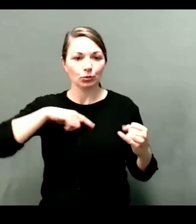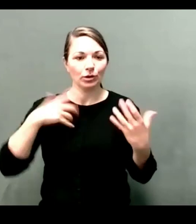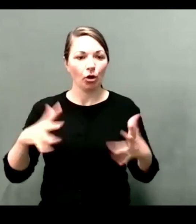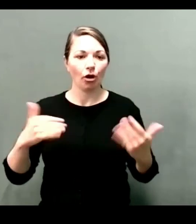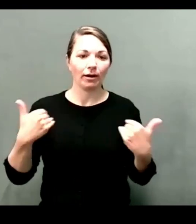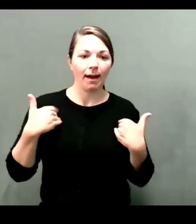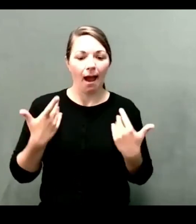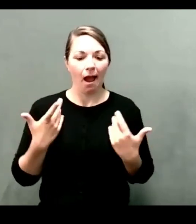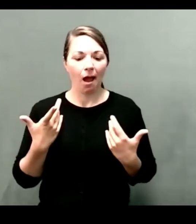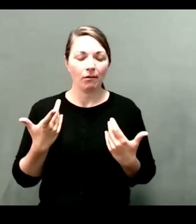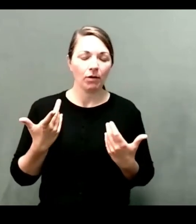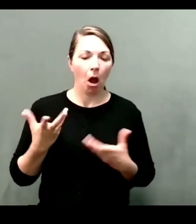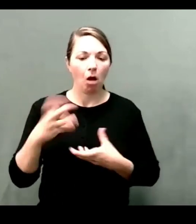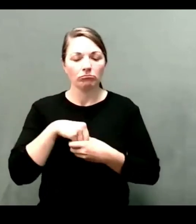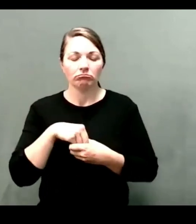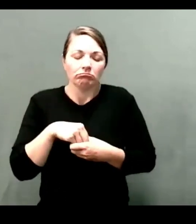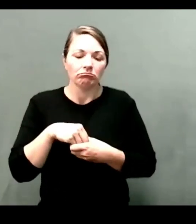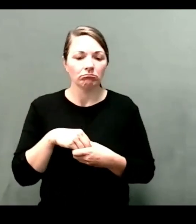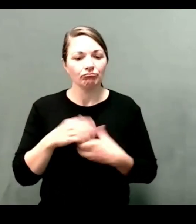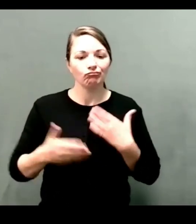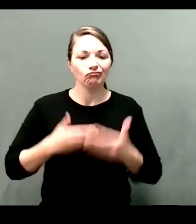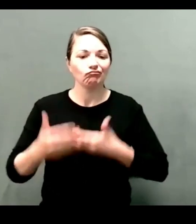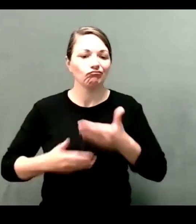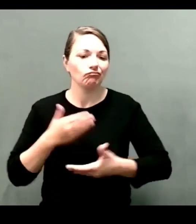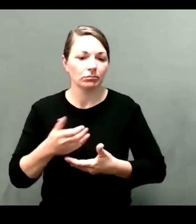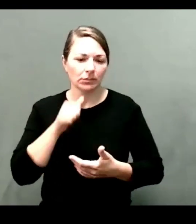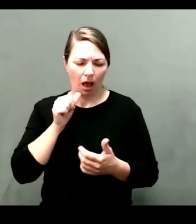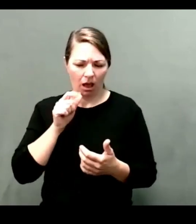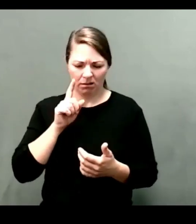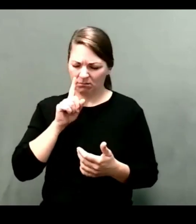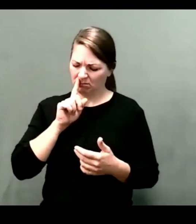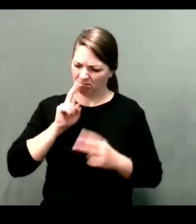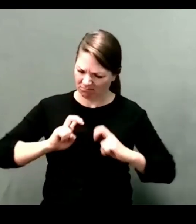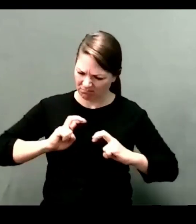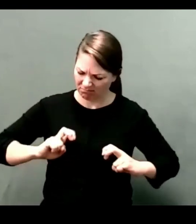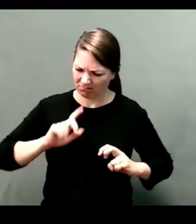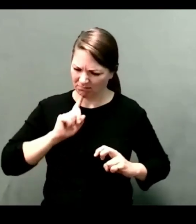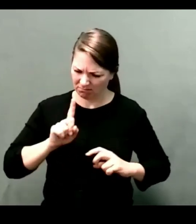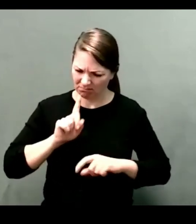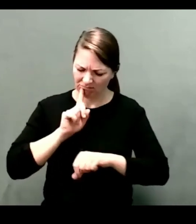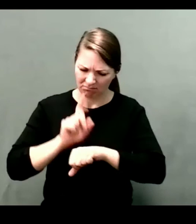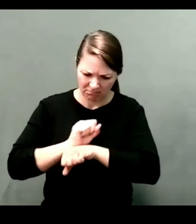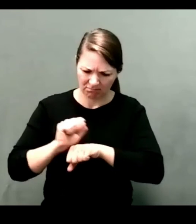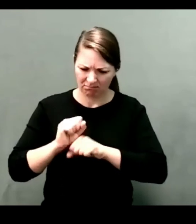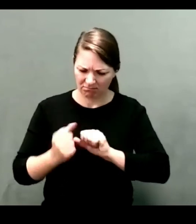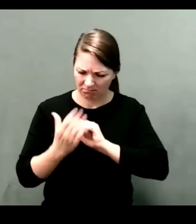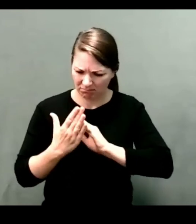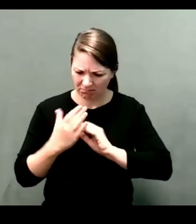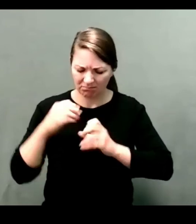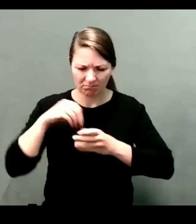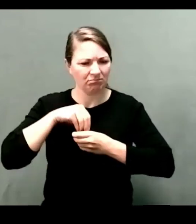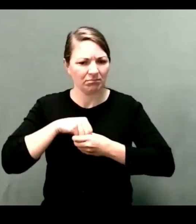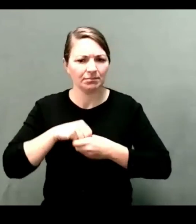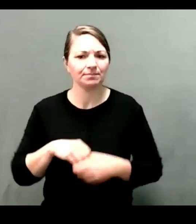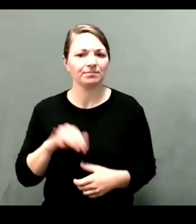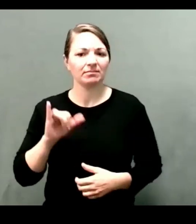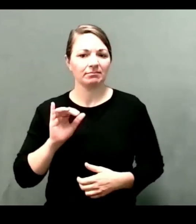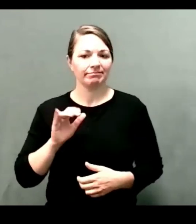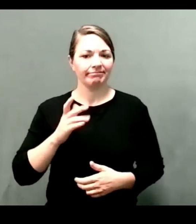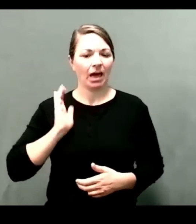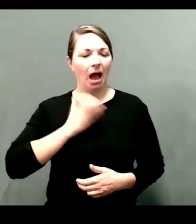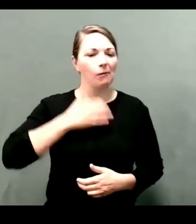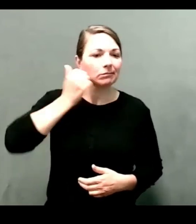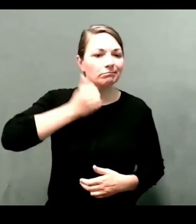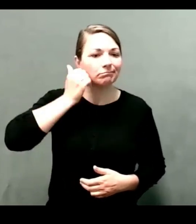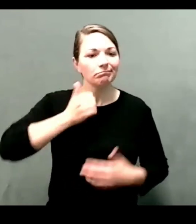or, how we are talking about or thinking about folks when we're in our day-to-day lives, right? It starts here at this